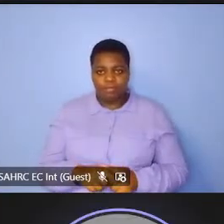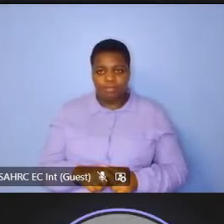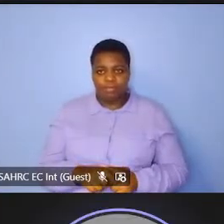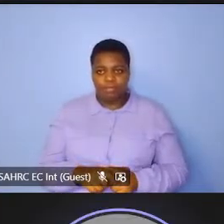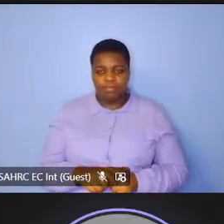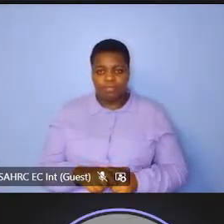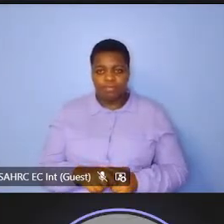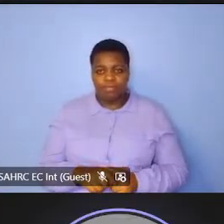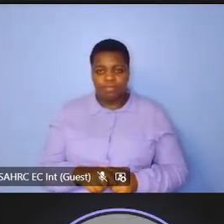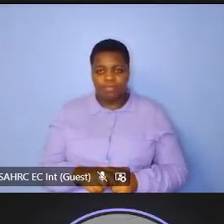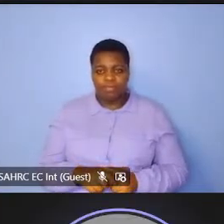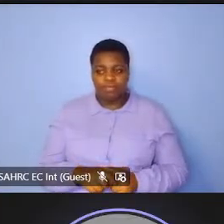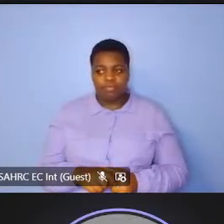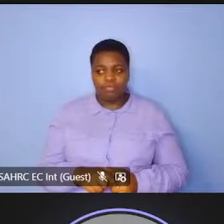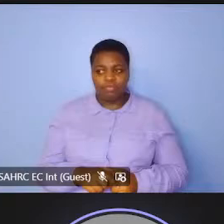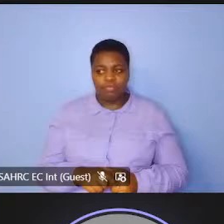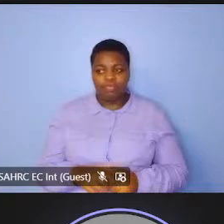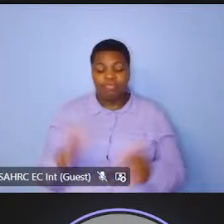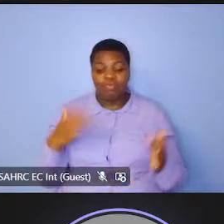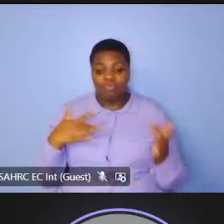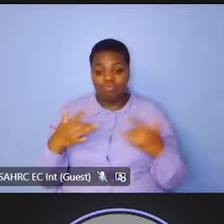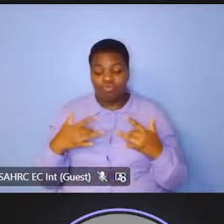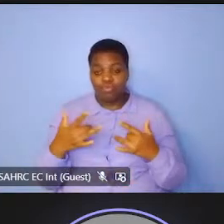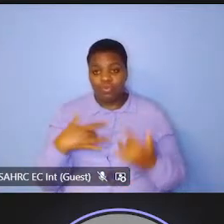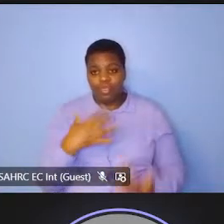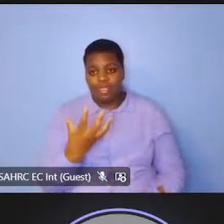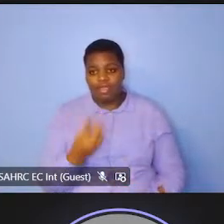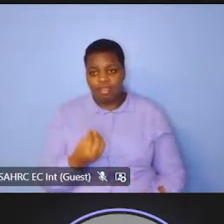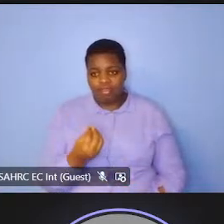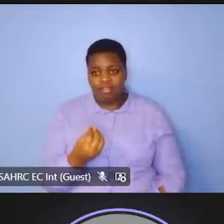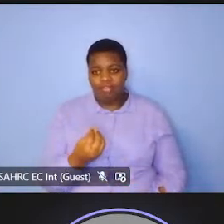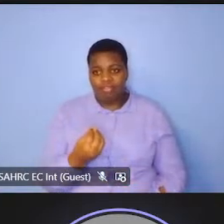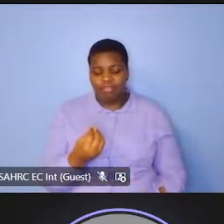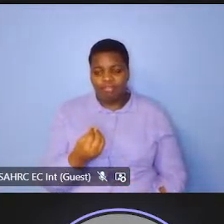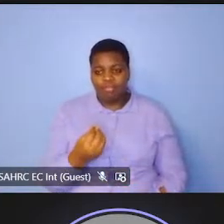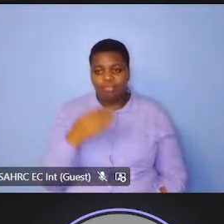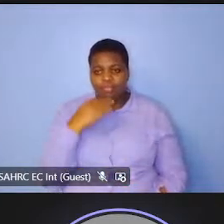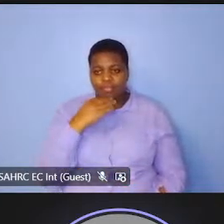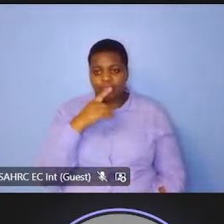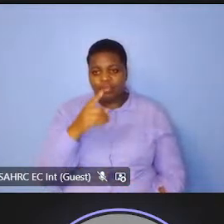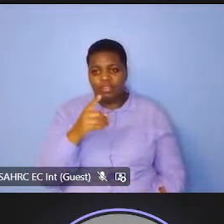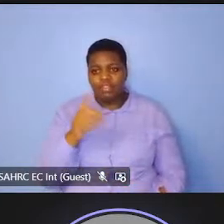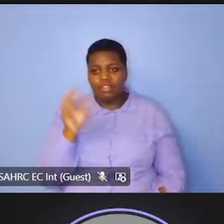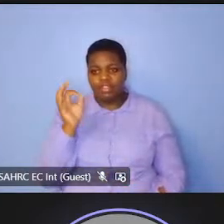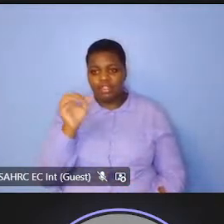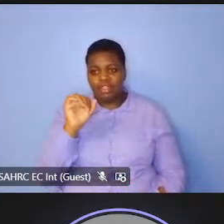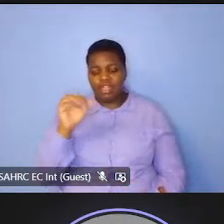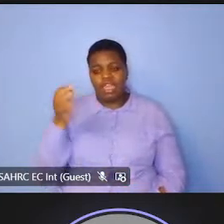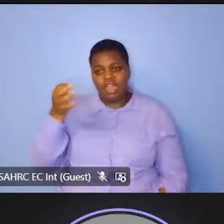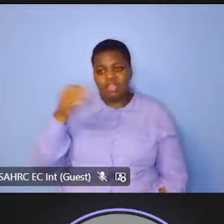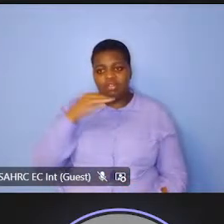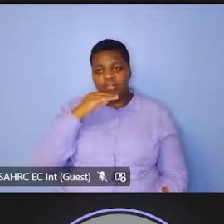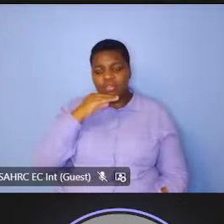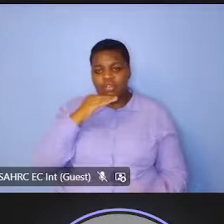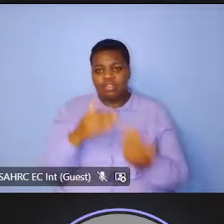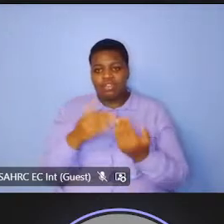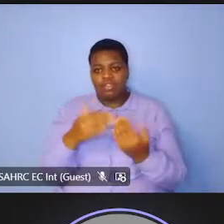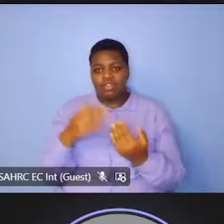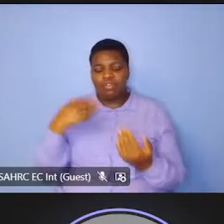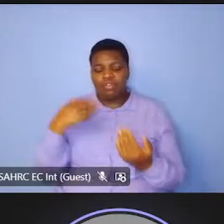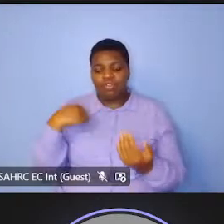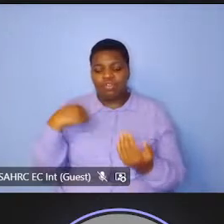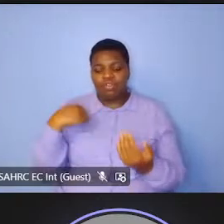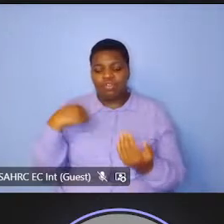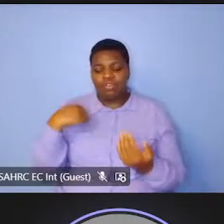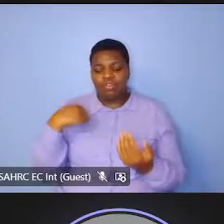Of particular concern to us is also the binary nature of school uniforms, which is created by the